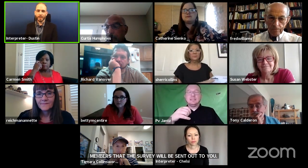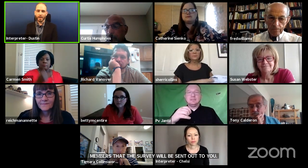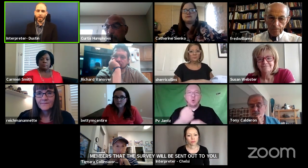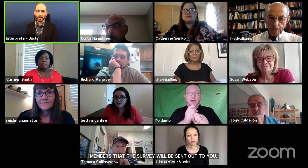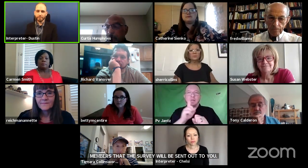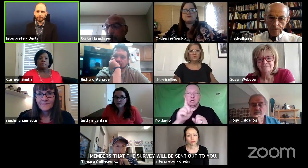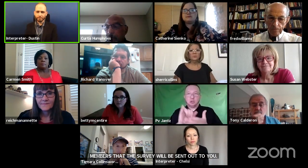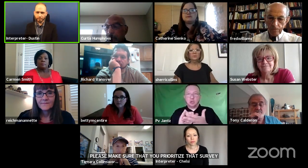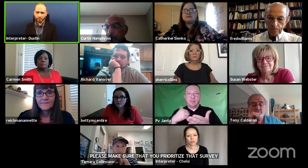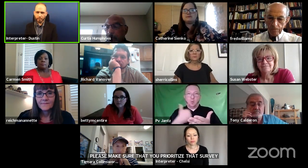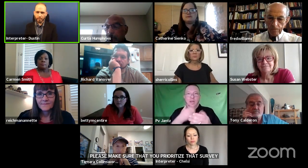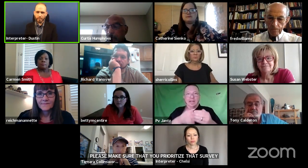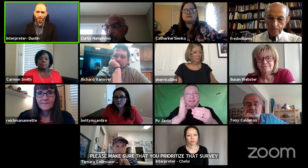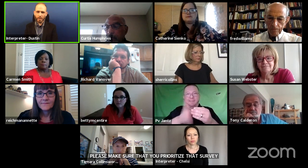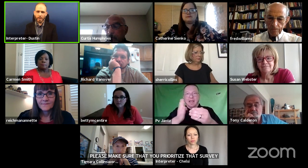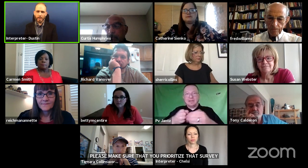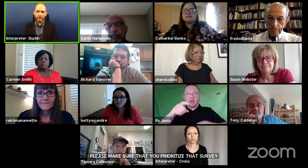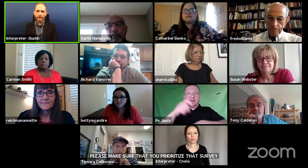given timeline.